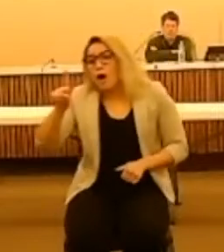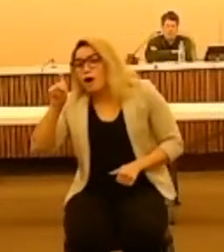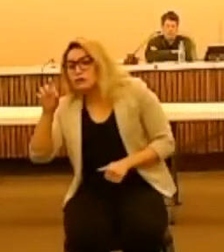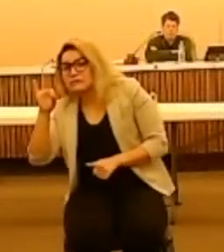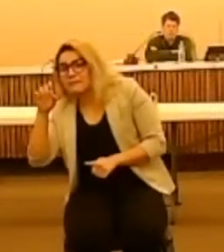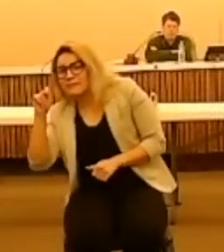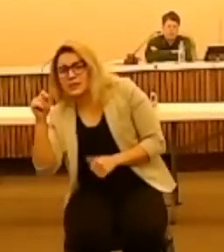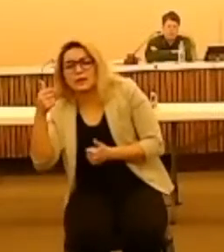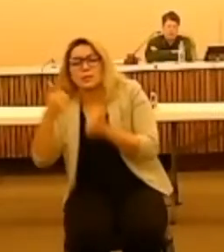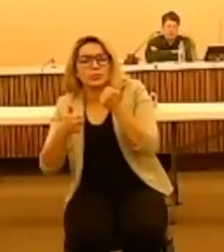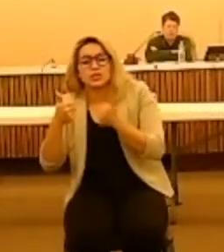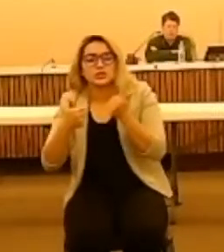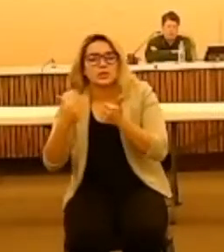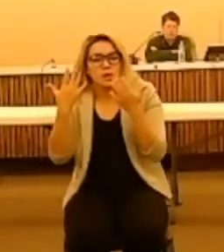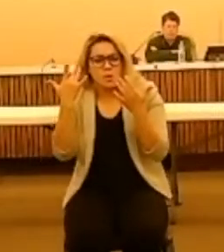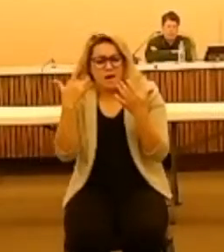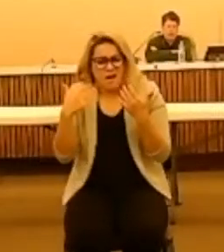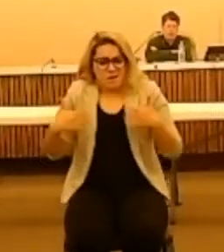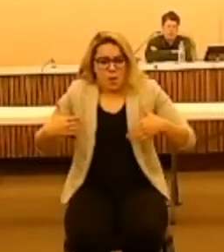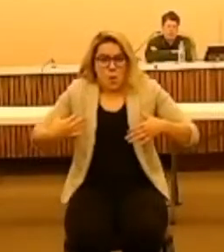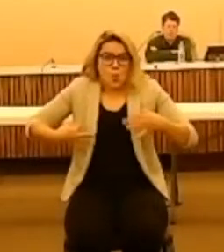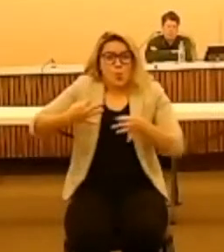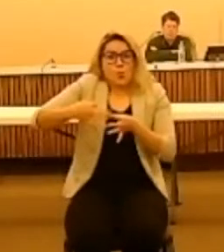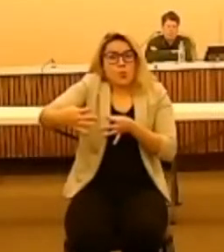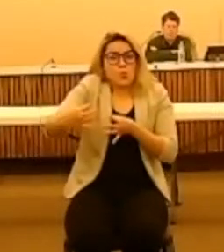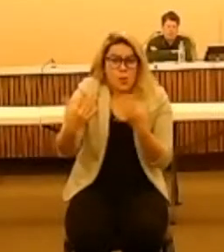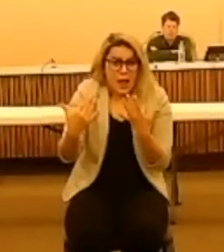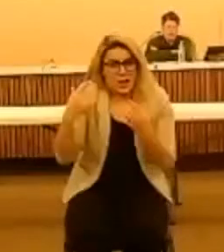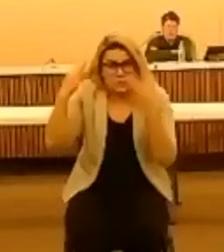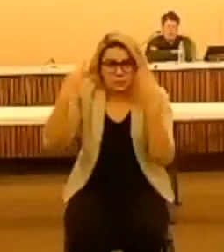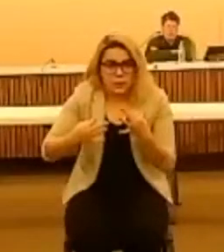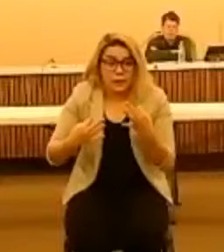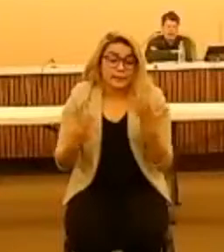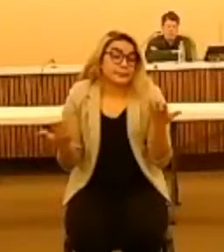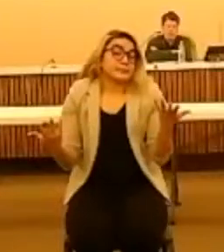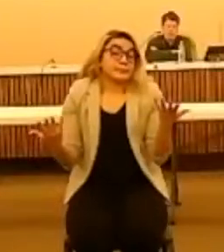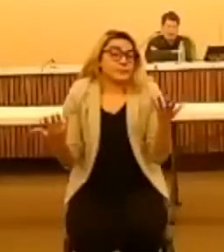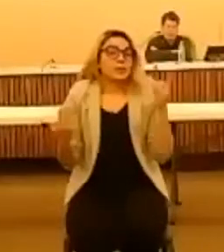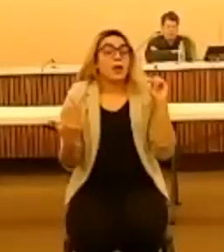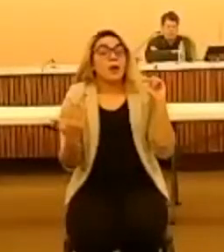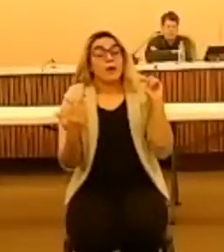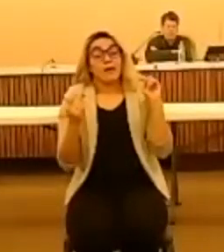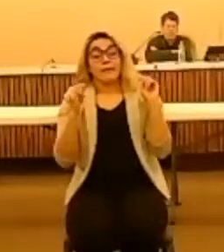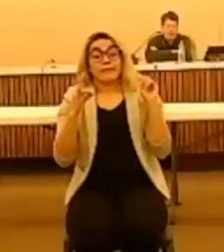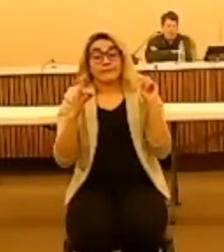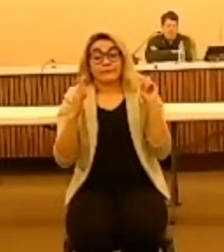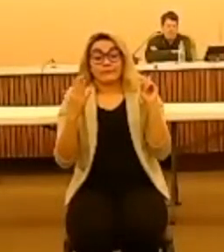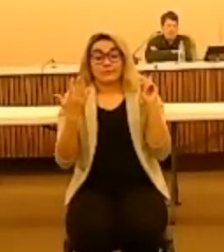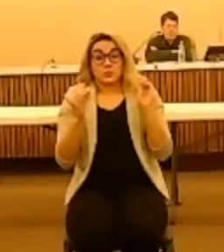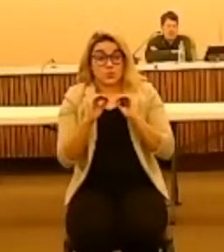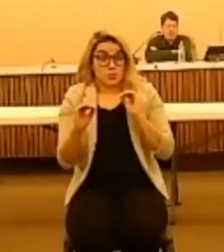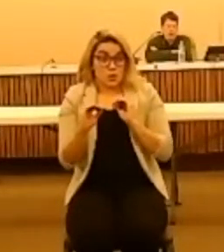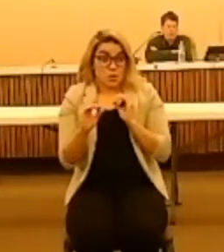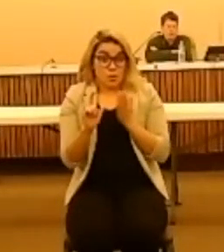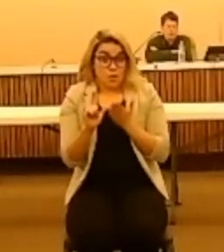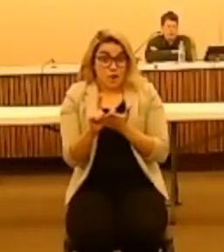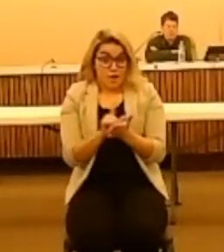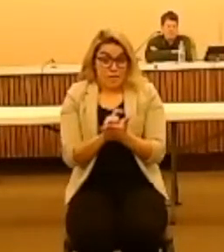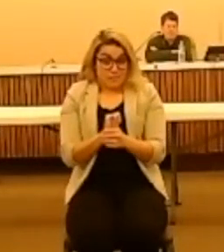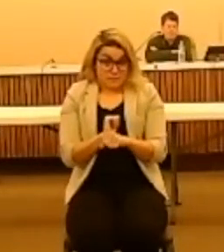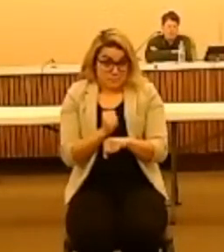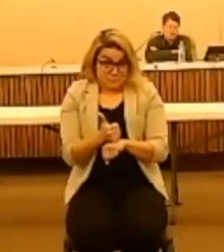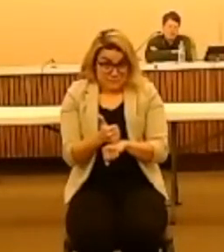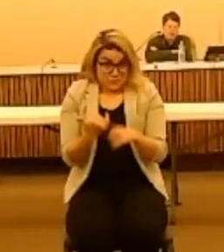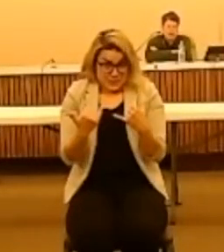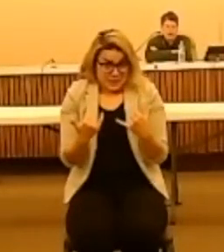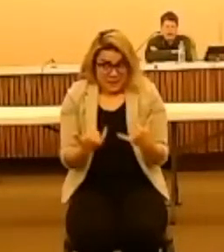comes in or basically gets approved, in other words, if it's not in place, you can't apply that law, right?